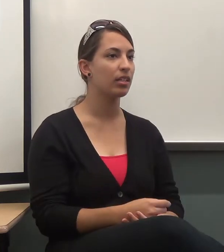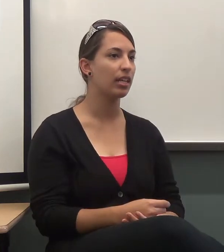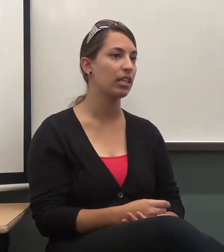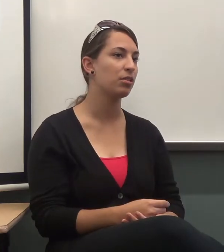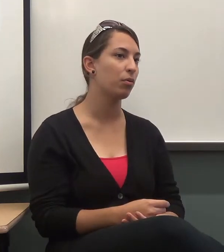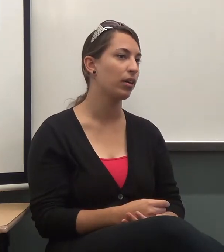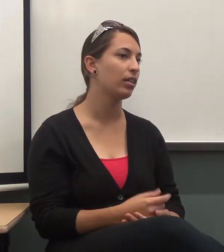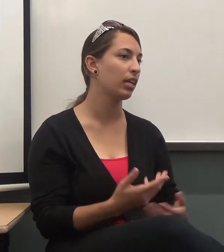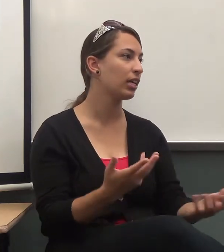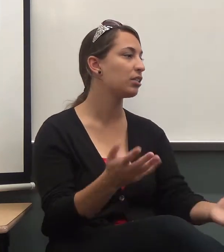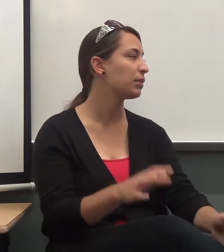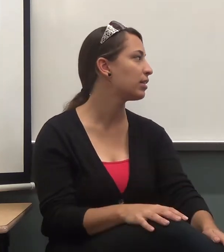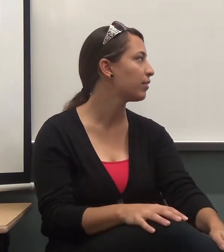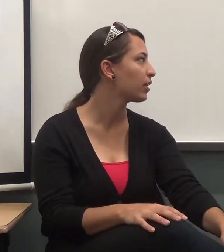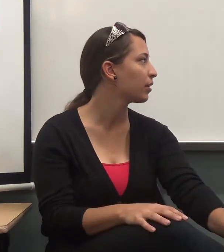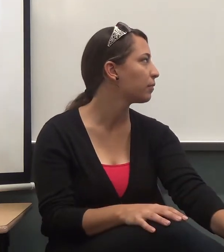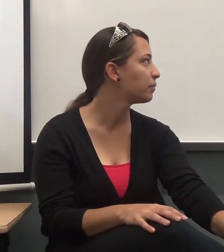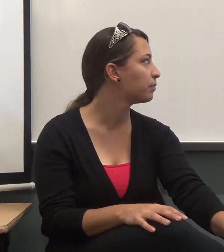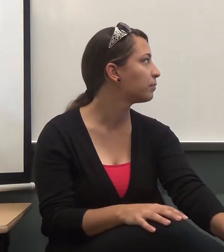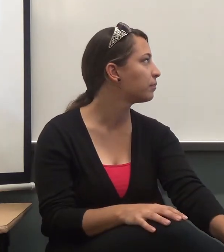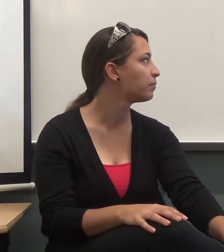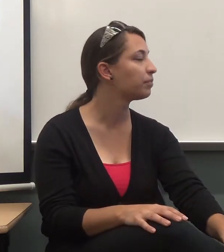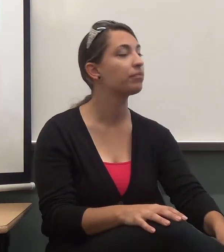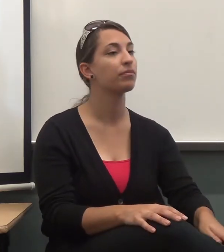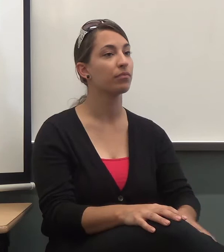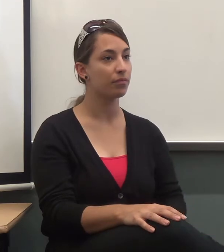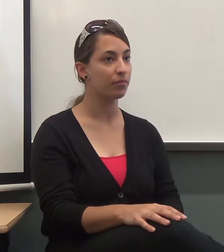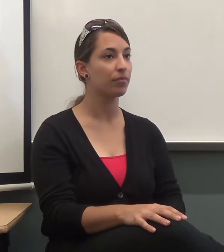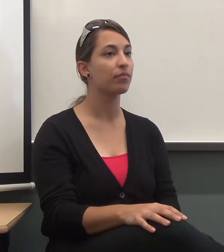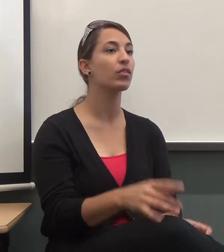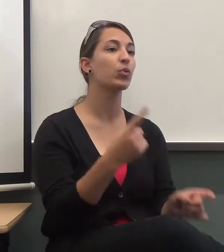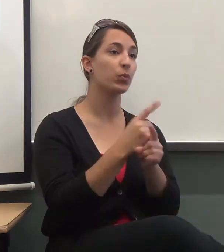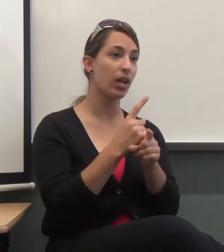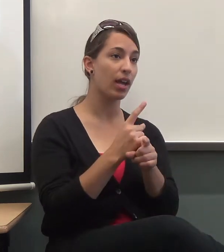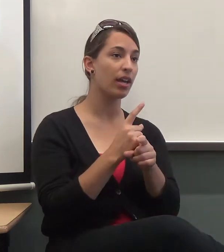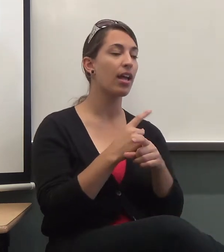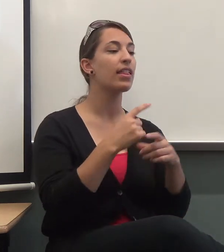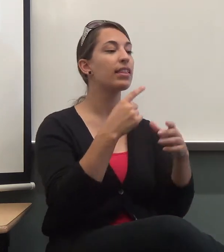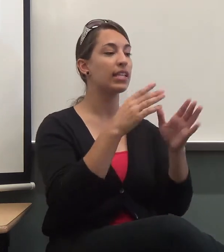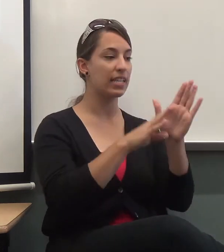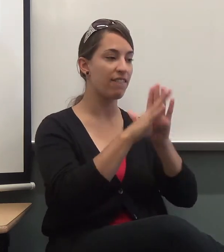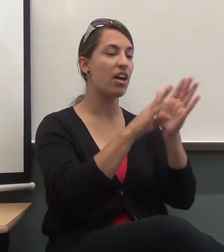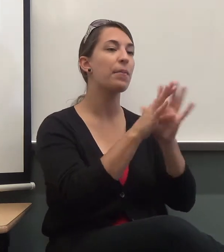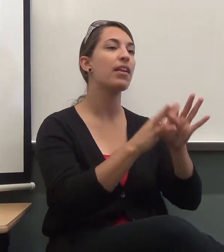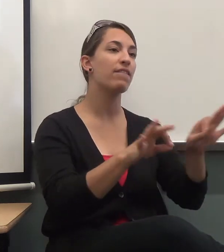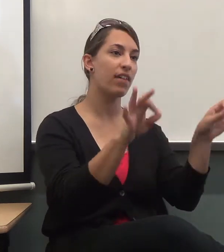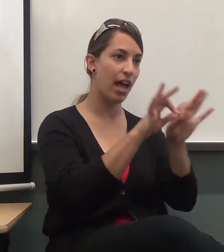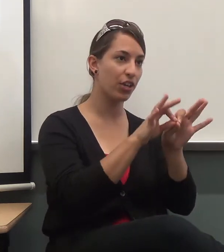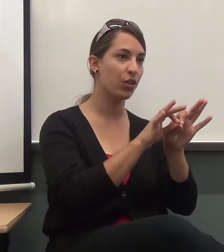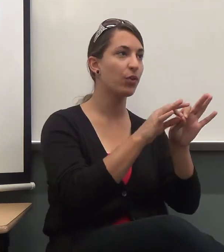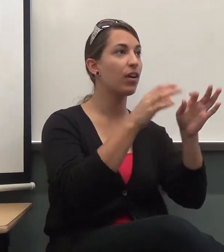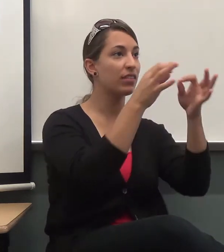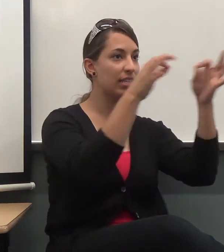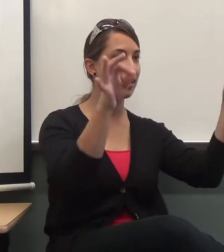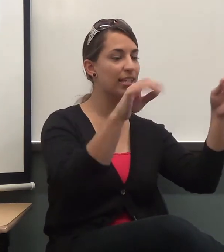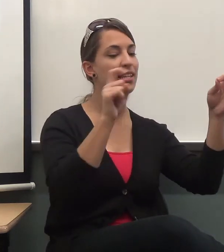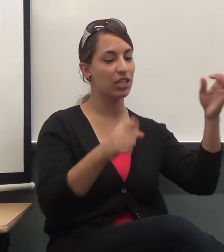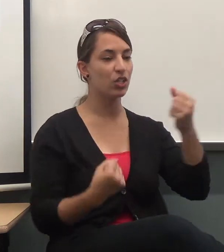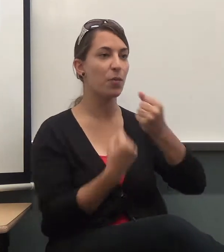Like its point, like it's specific. Right. So the point or the development of value. The value of the sentence, we have to support that. It supports the argument or